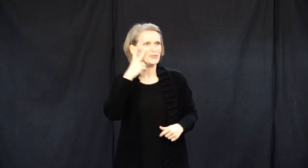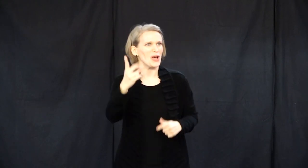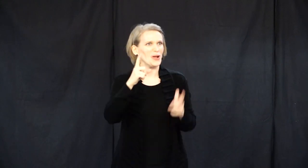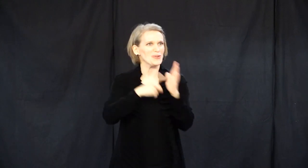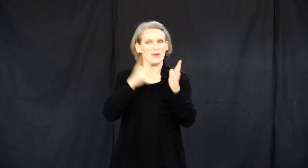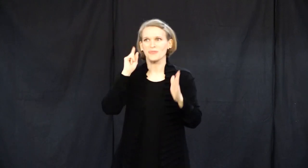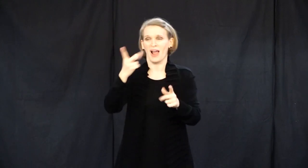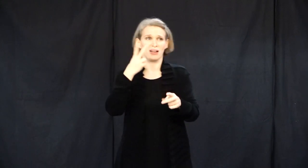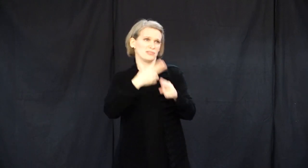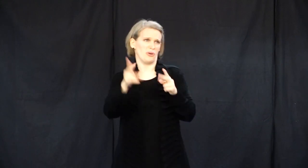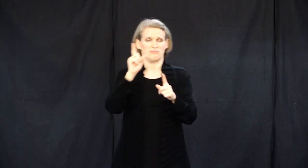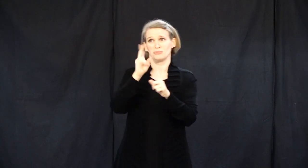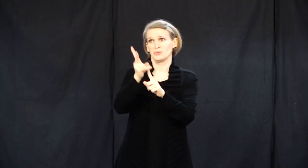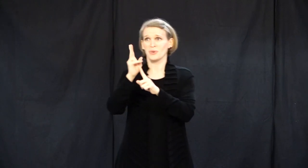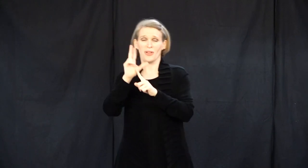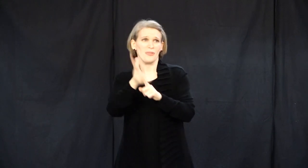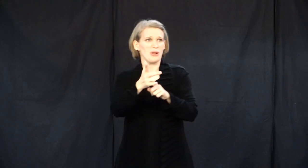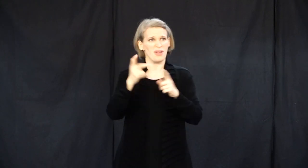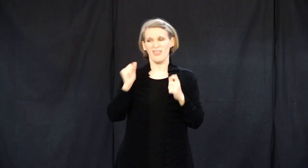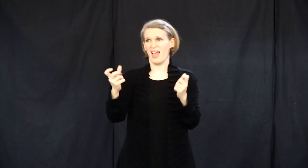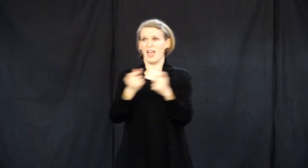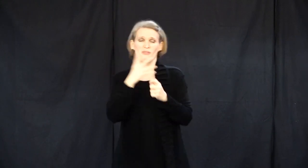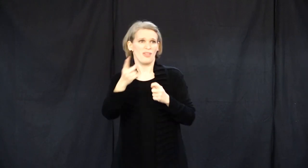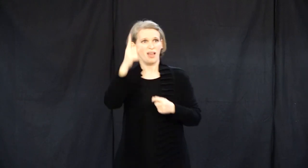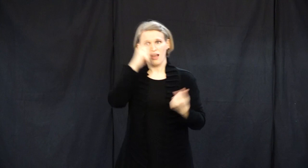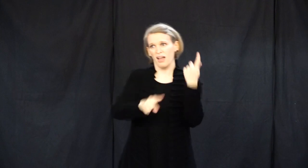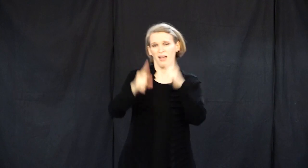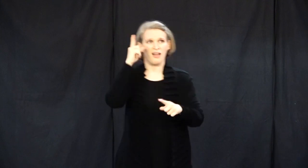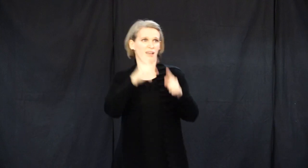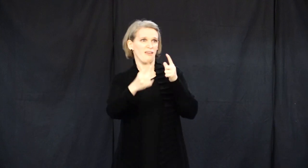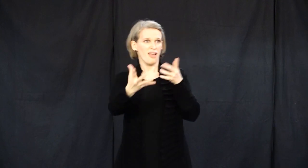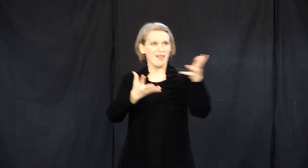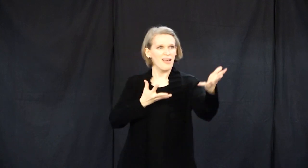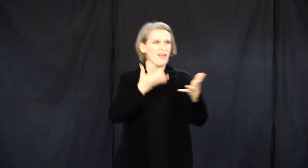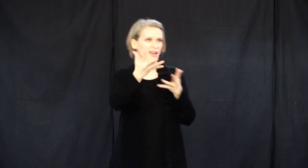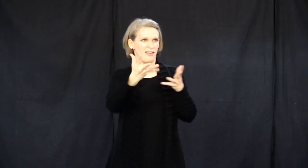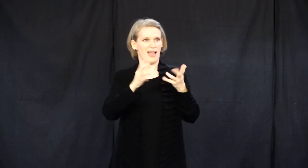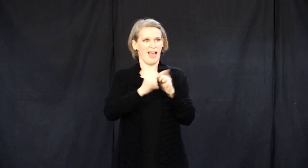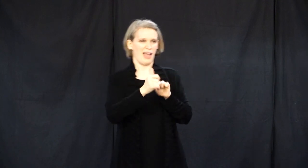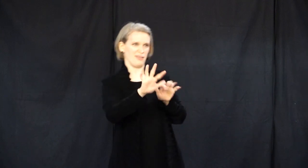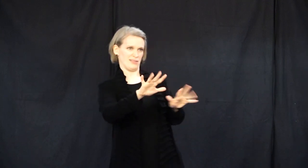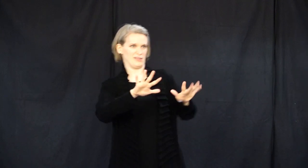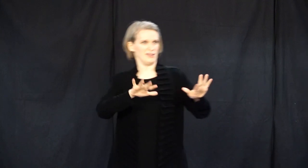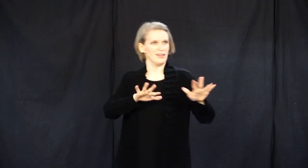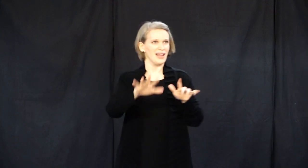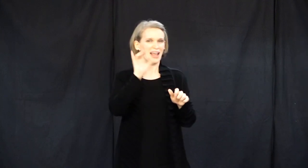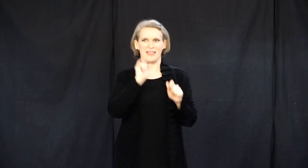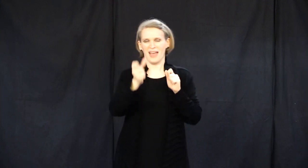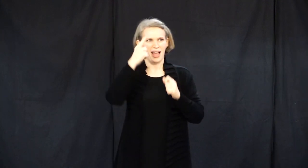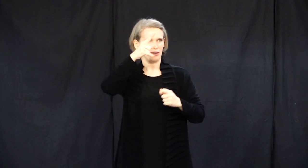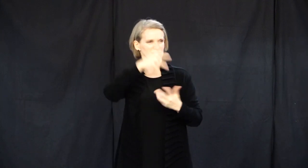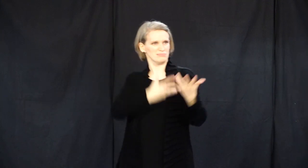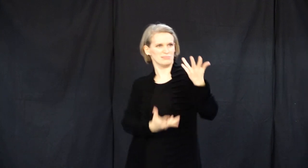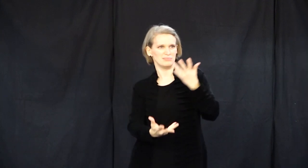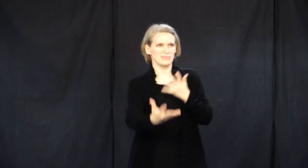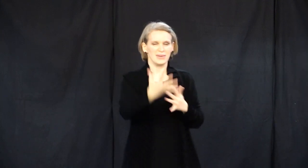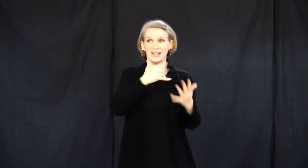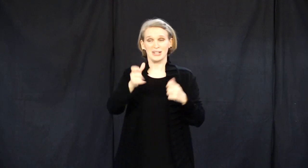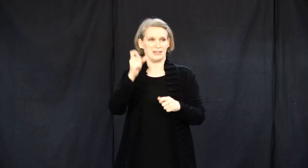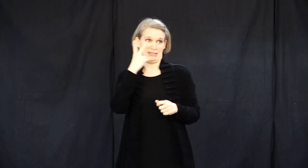conversation lasted 2 minutes, maybe 3 minutes. Everything we said in total agreement. It's a dream and it's a bit of a dance, a bit of a posture, it's a bit of a stance. He's a bit of a flirt, but